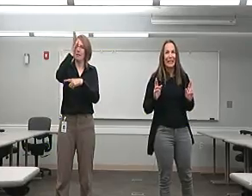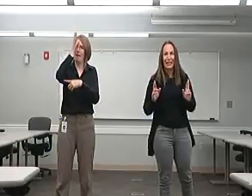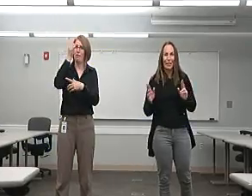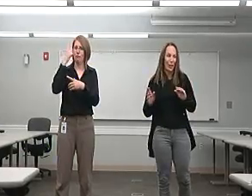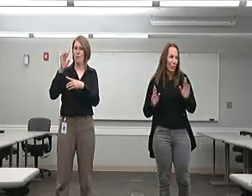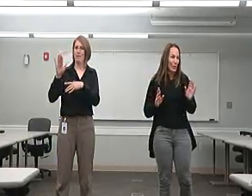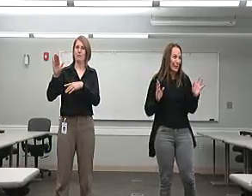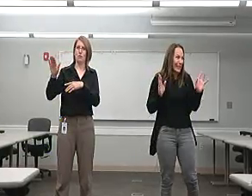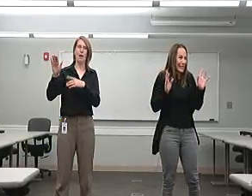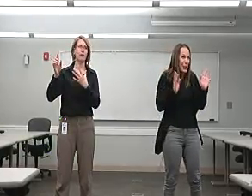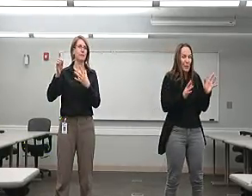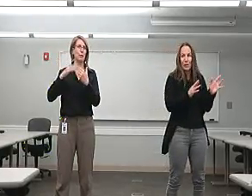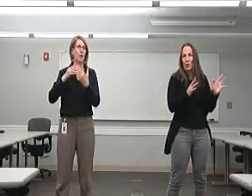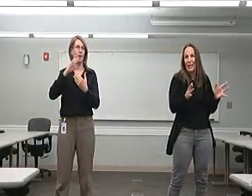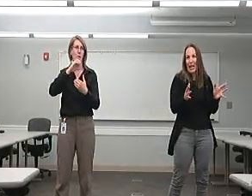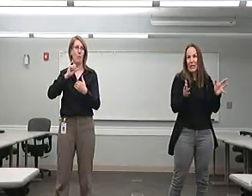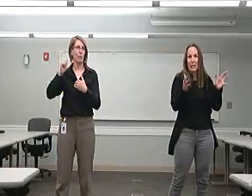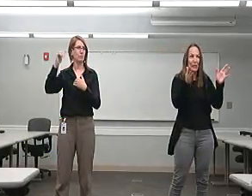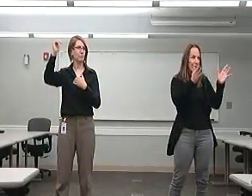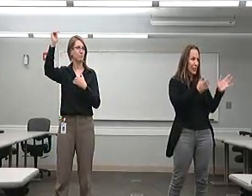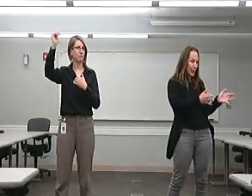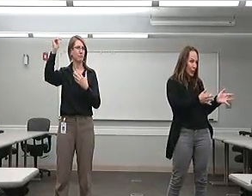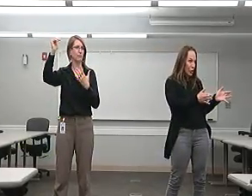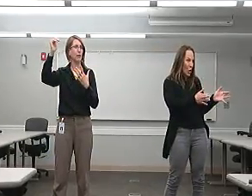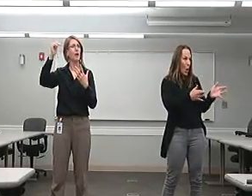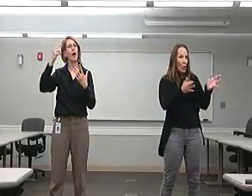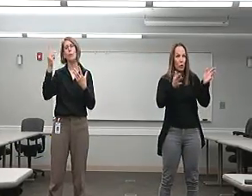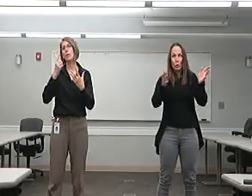can people understand Leah's speech? I